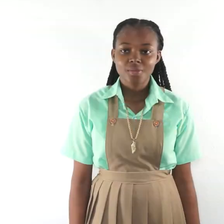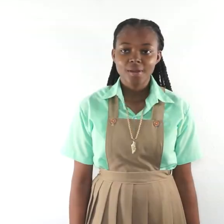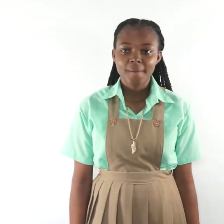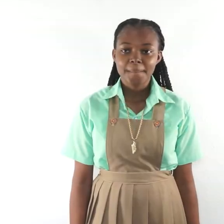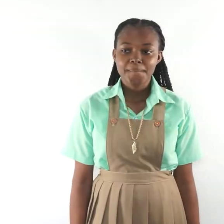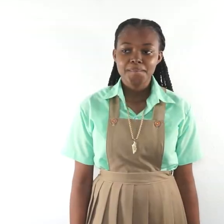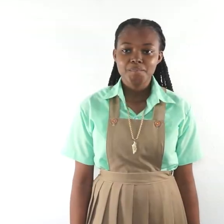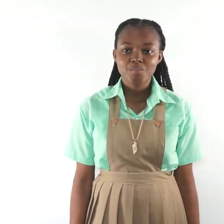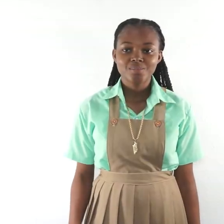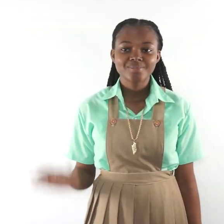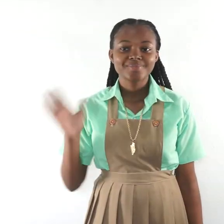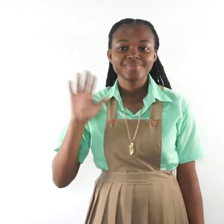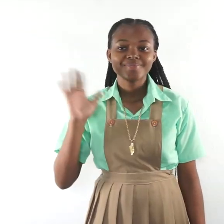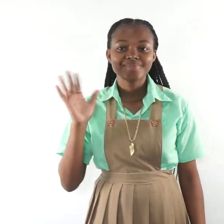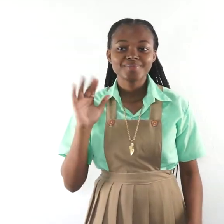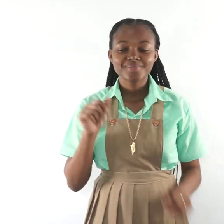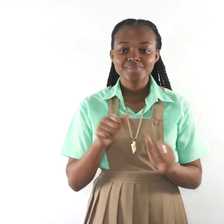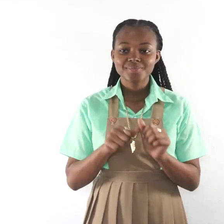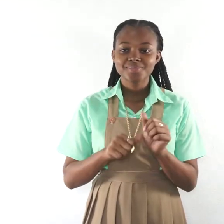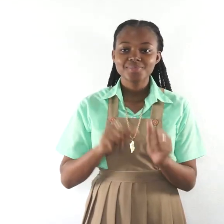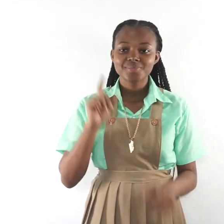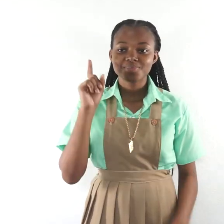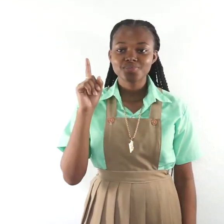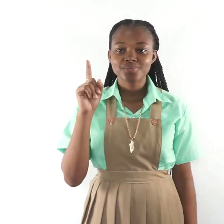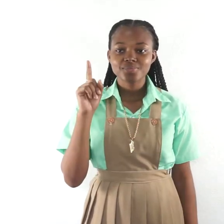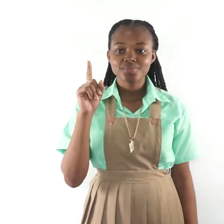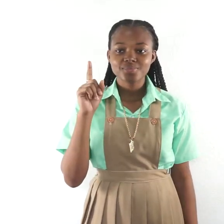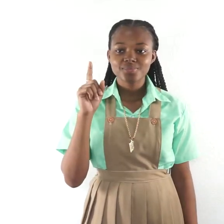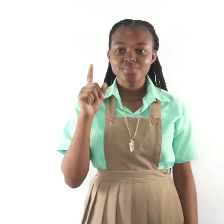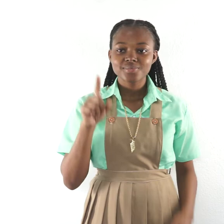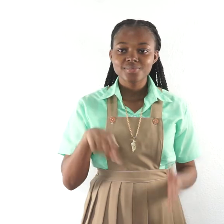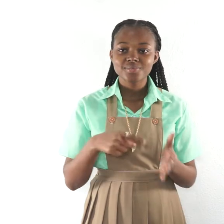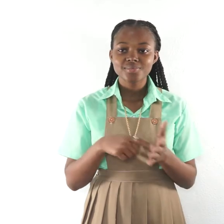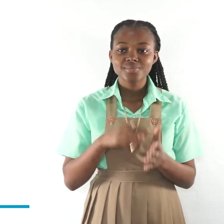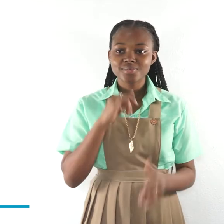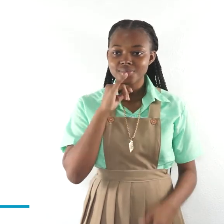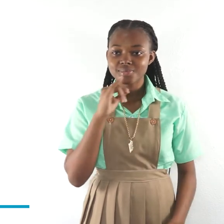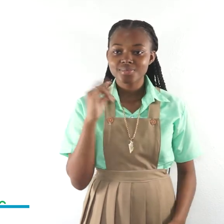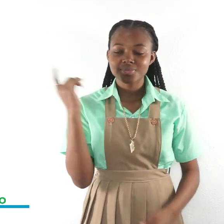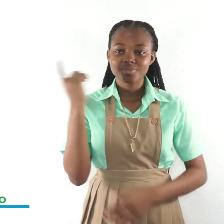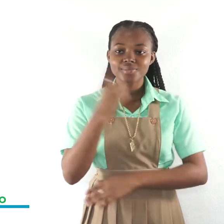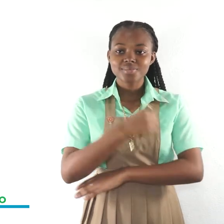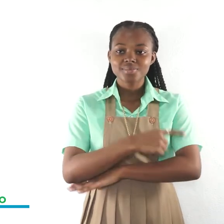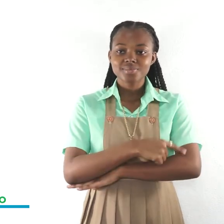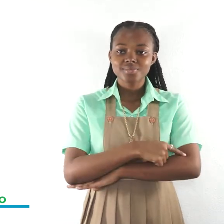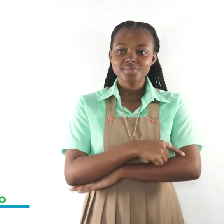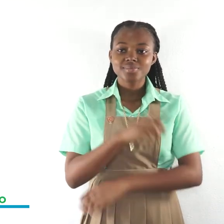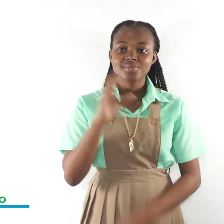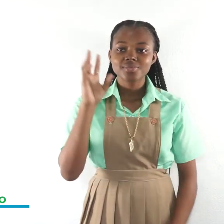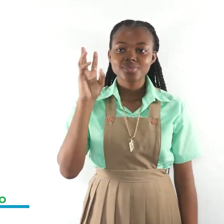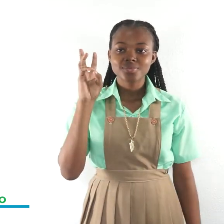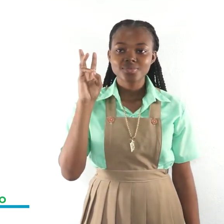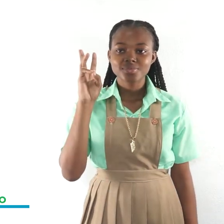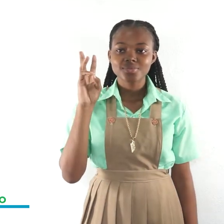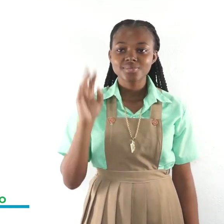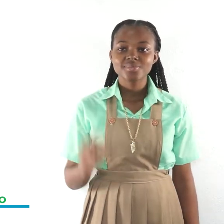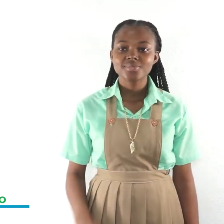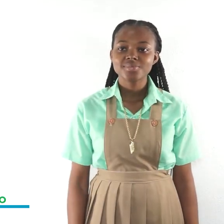Hi everyone. This is day 6. We'll review